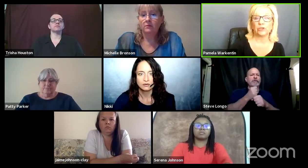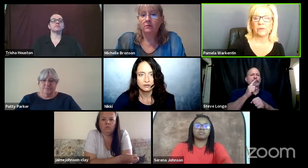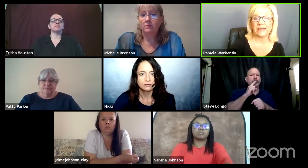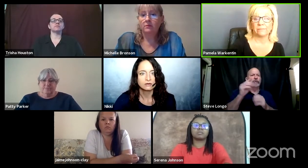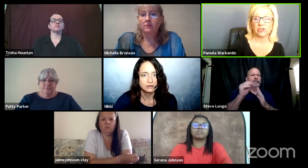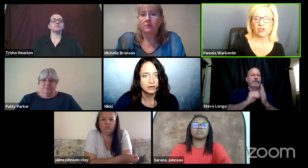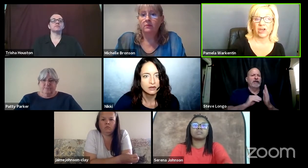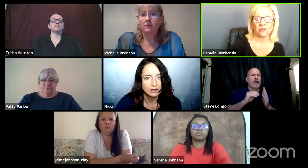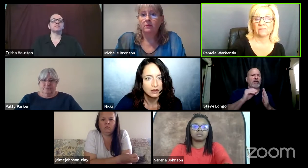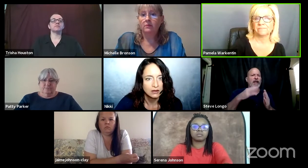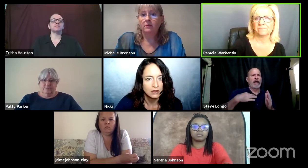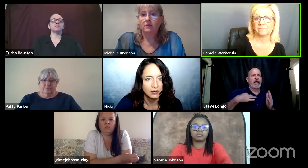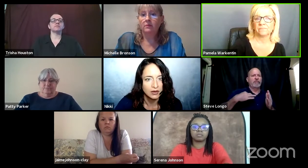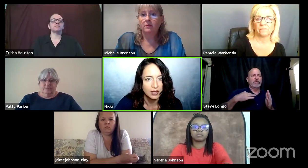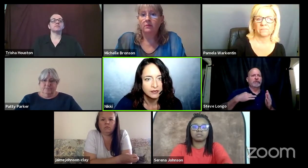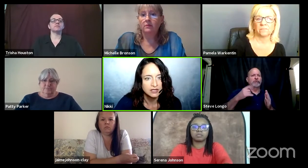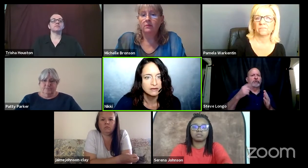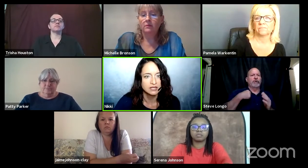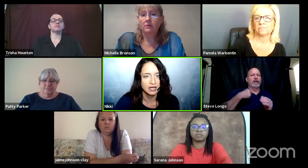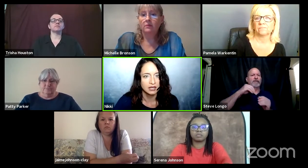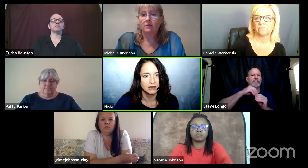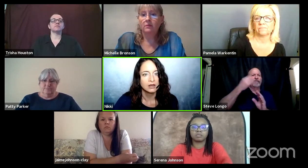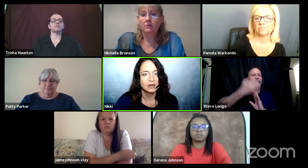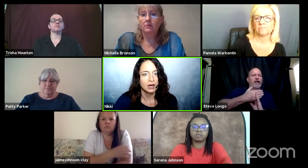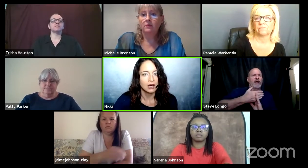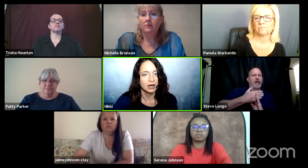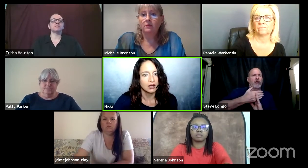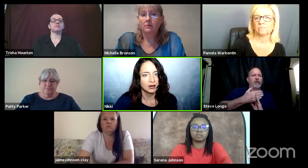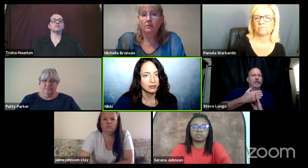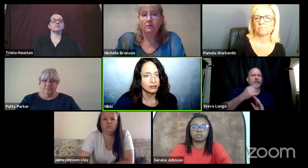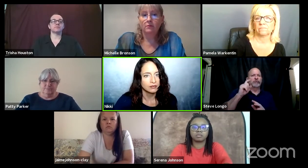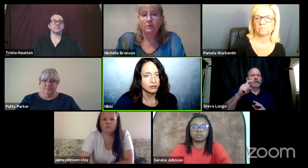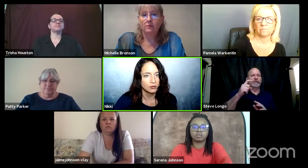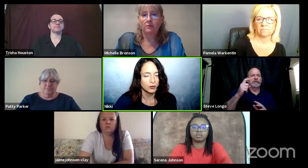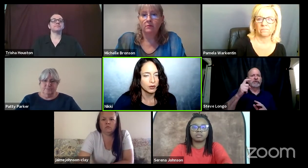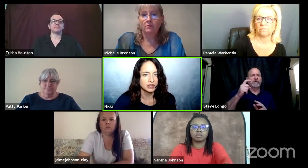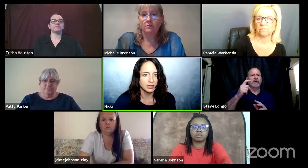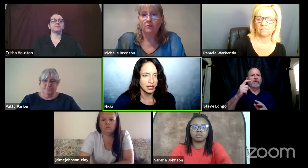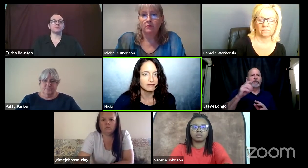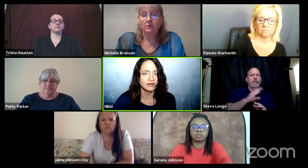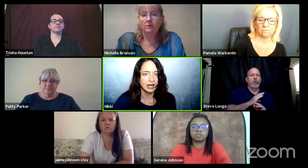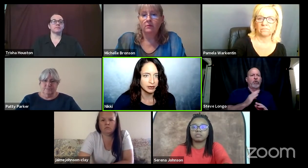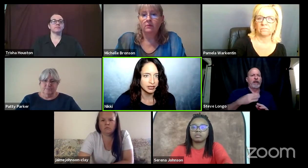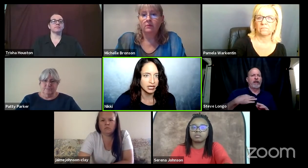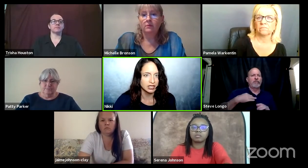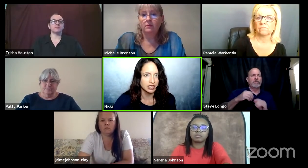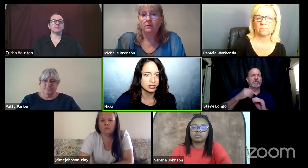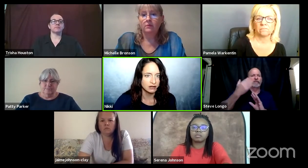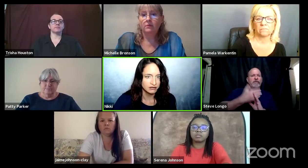you and Michelle. Okay, Steve's saying we want to make sure we have their application on